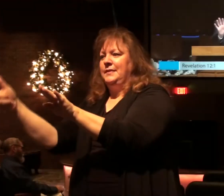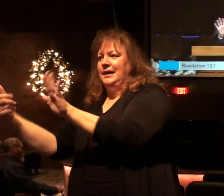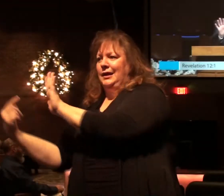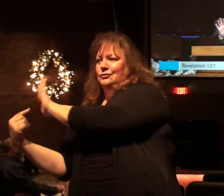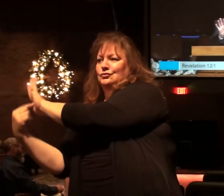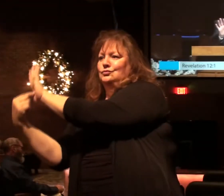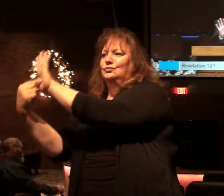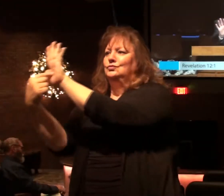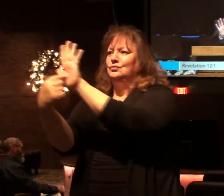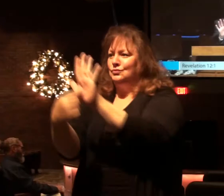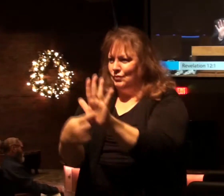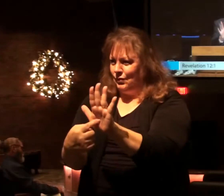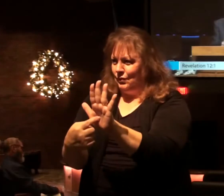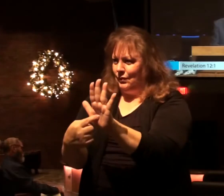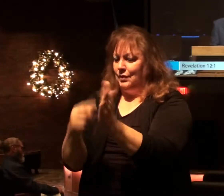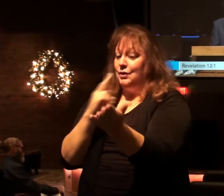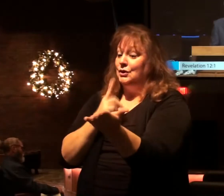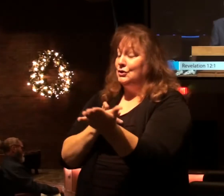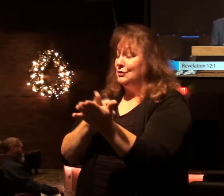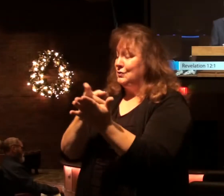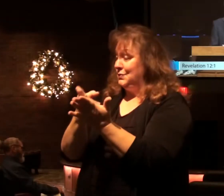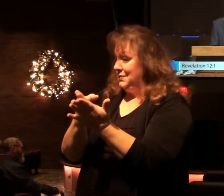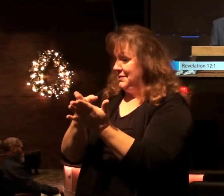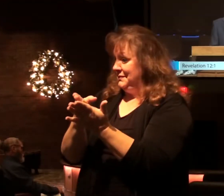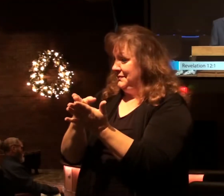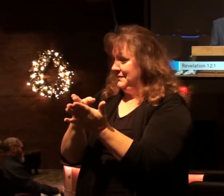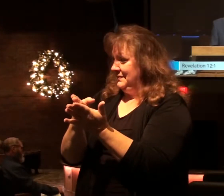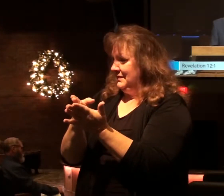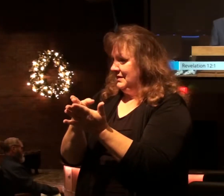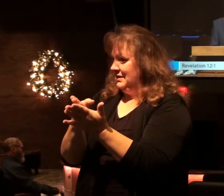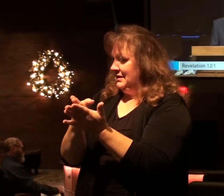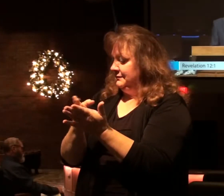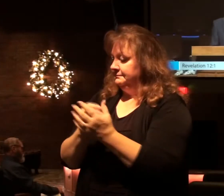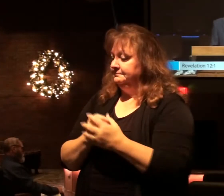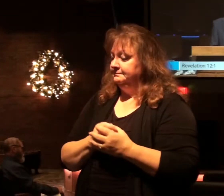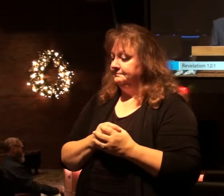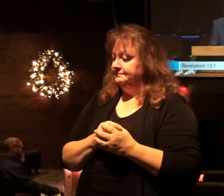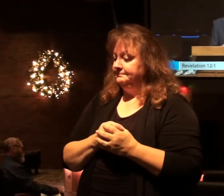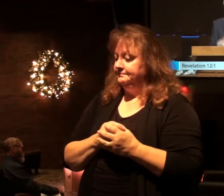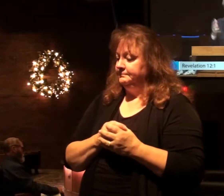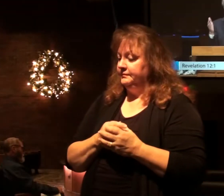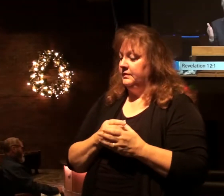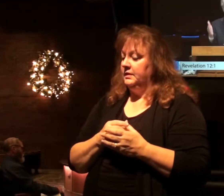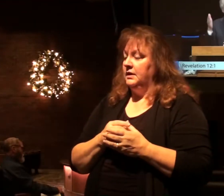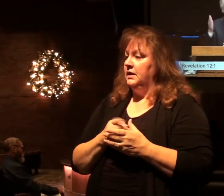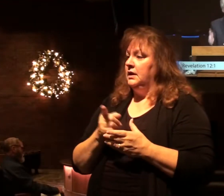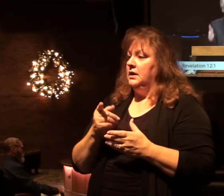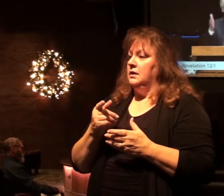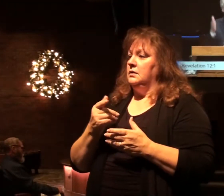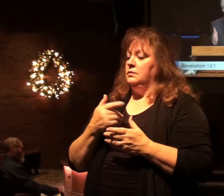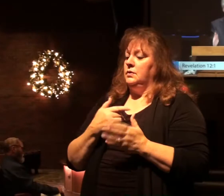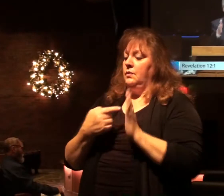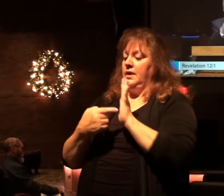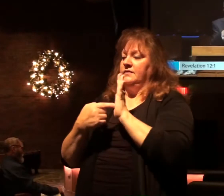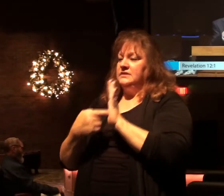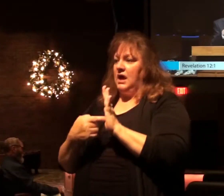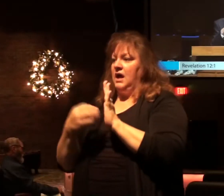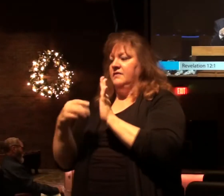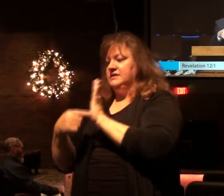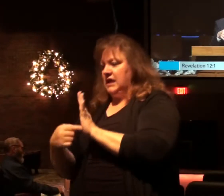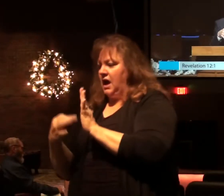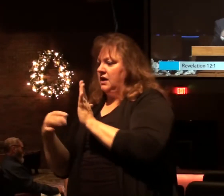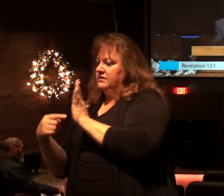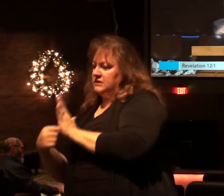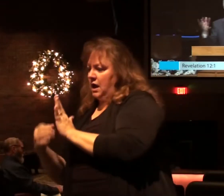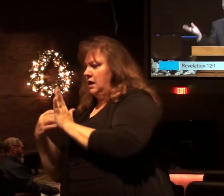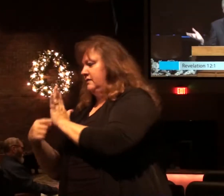convey a truth, some material. Now, you don't have a sign being a sign of a sign